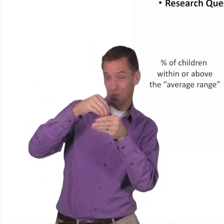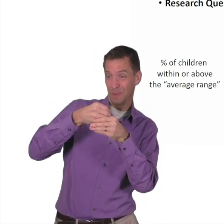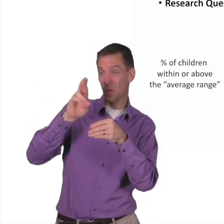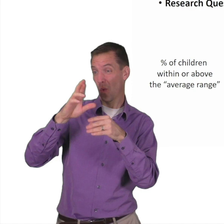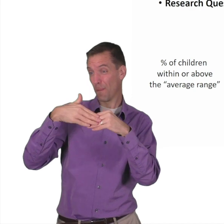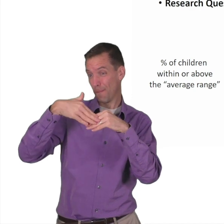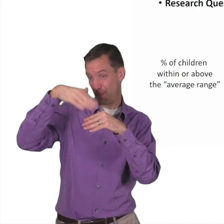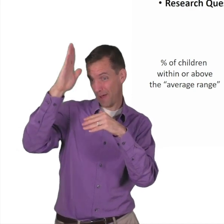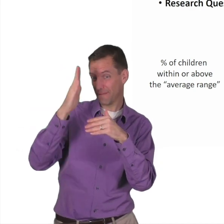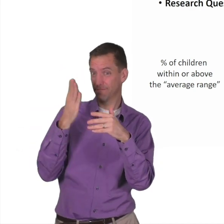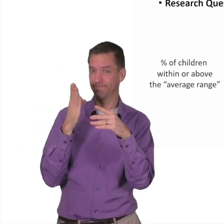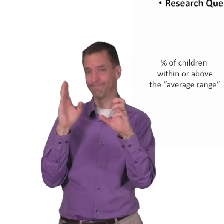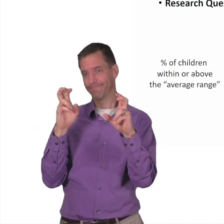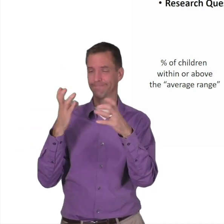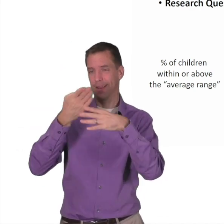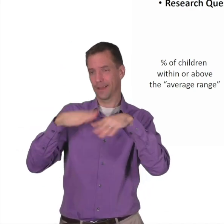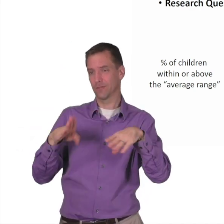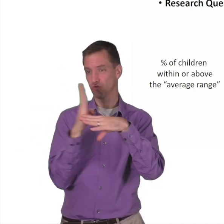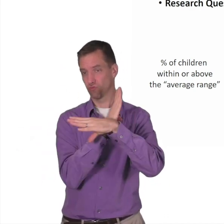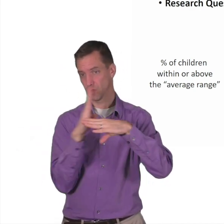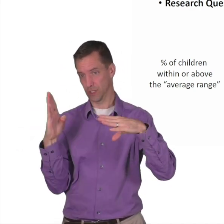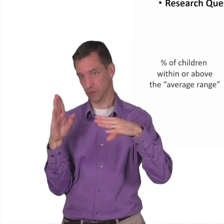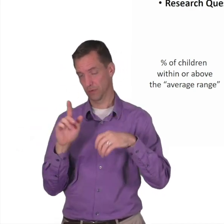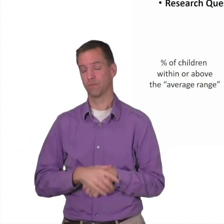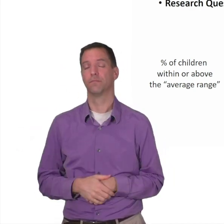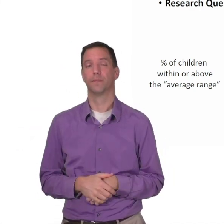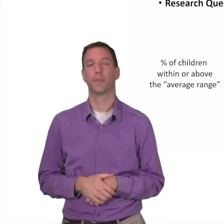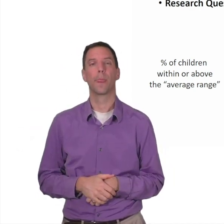have scores within or above the average range?